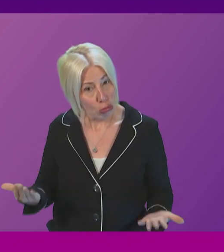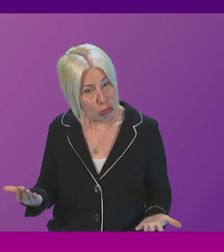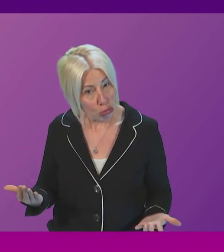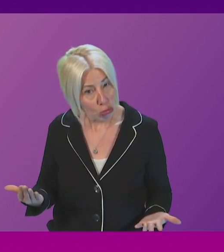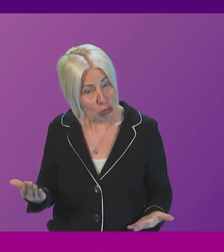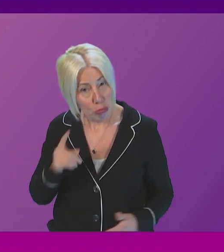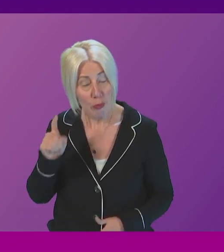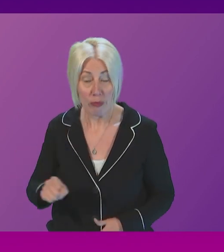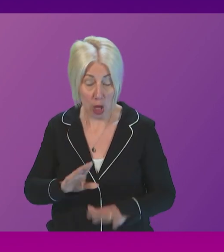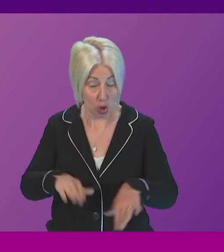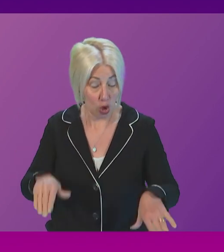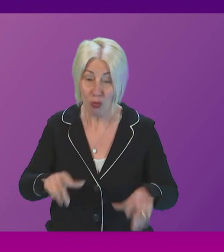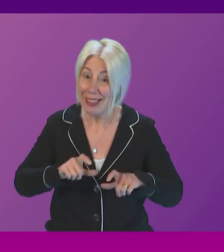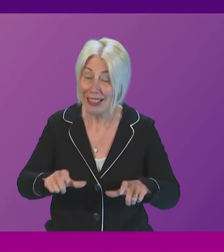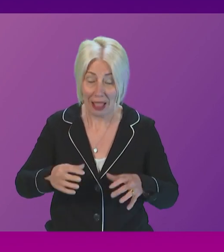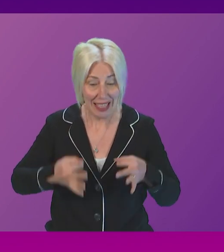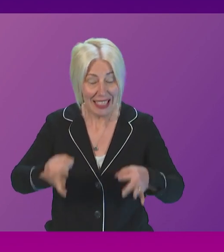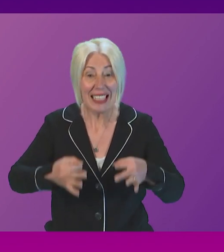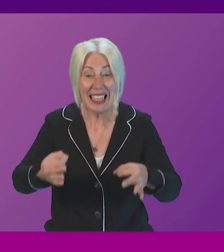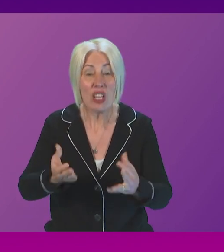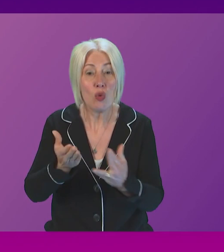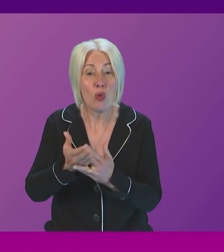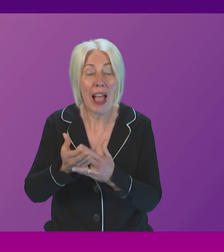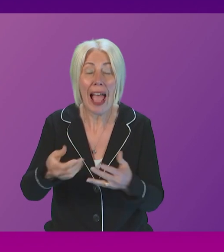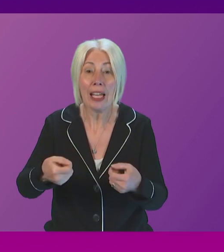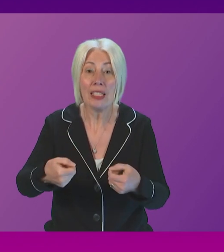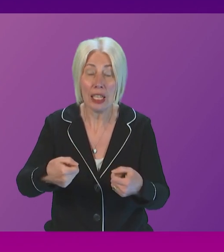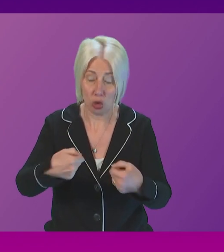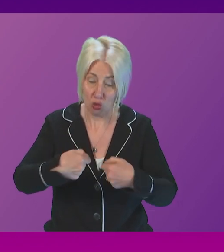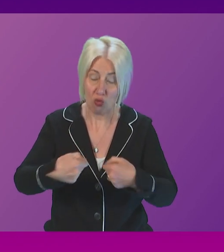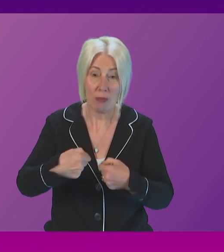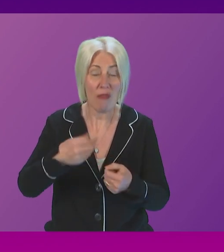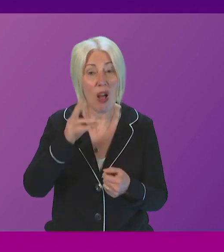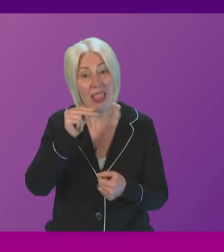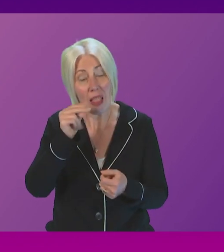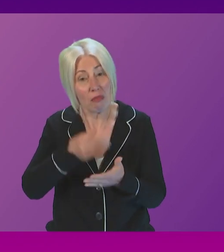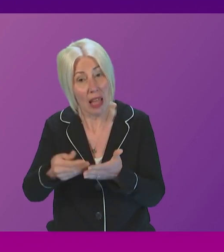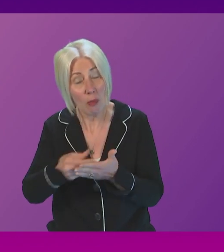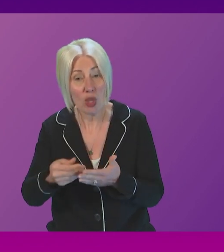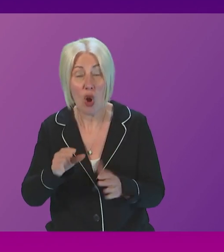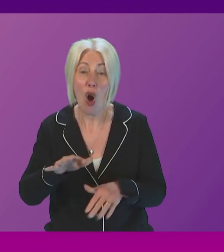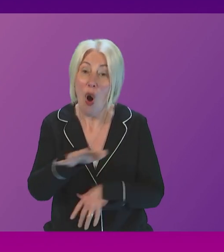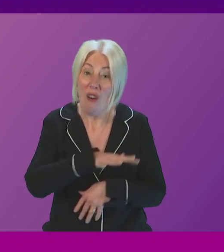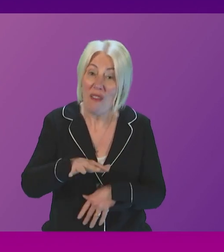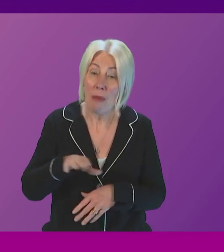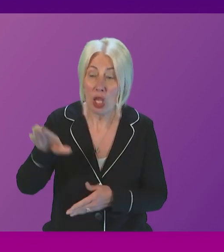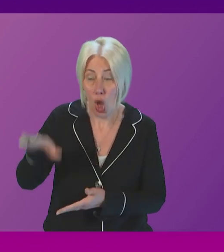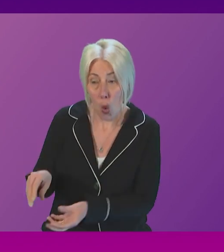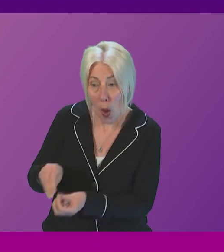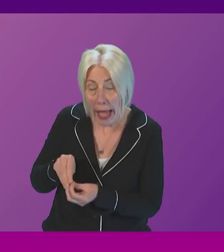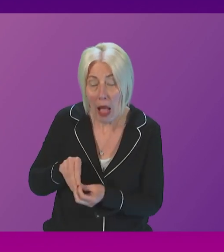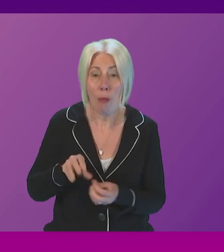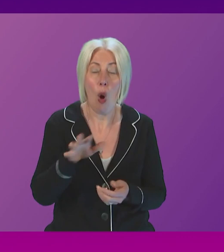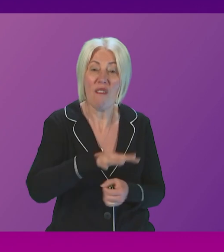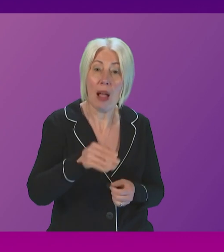We hear that children still face delays in accessing treatment or language support, and families on low incomes or those with language barriers are being